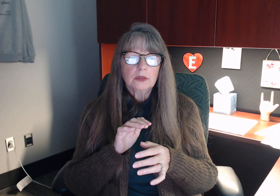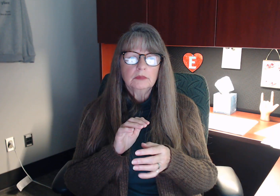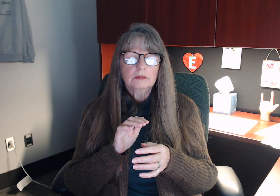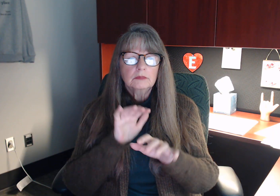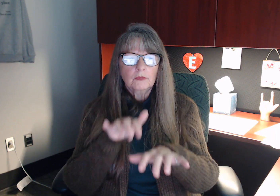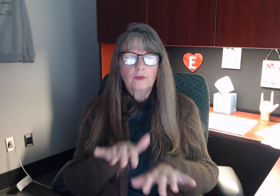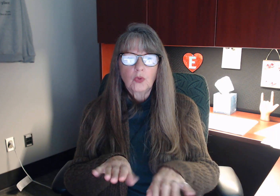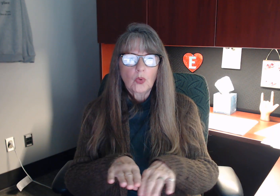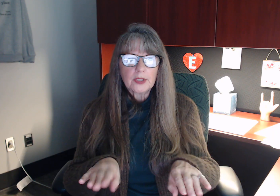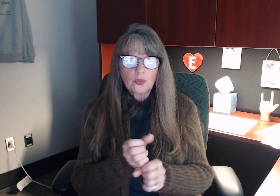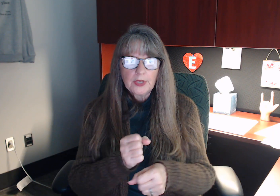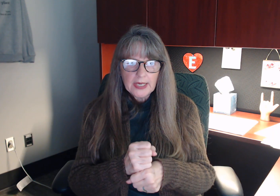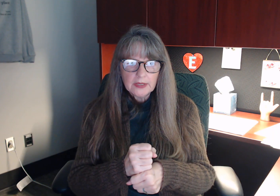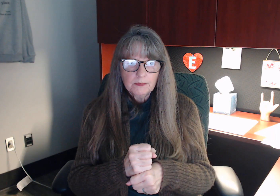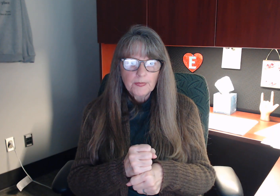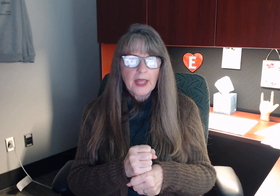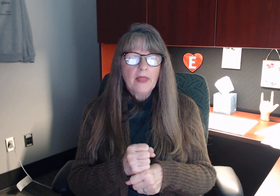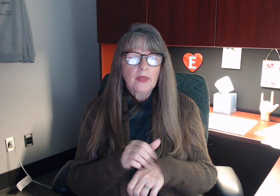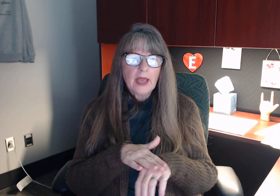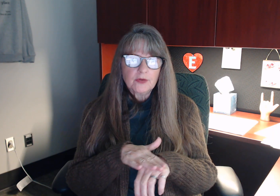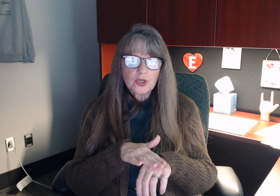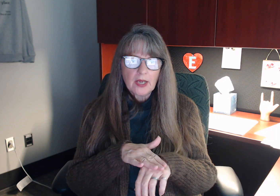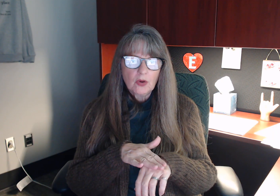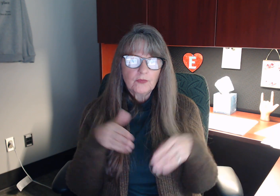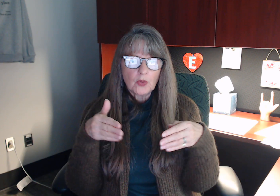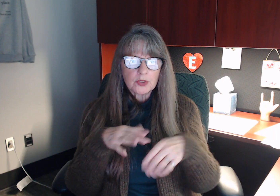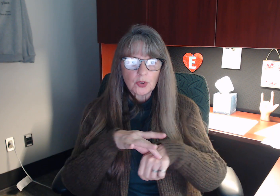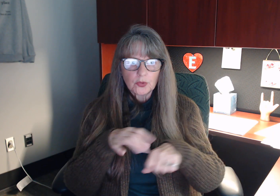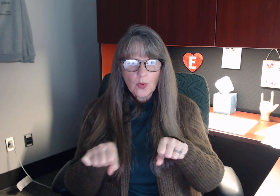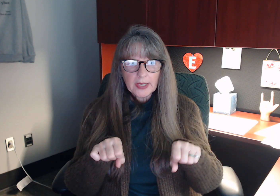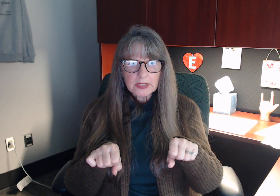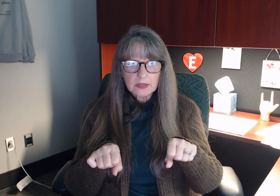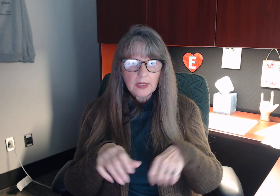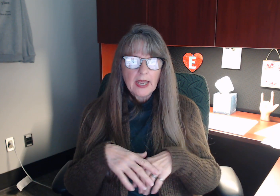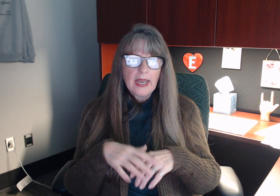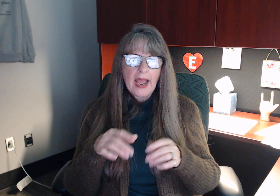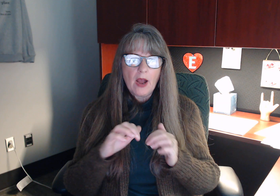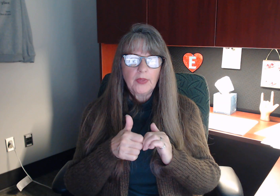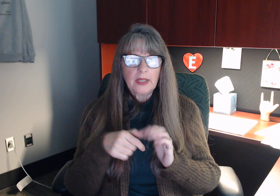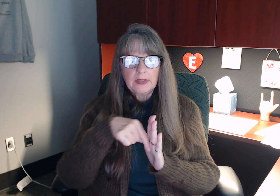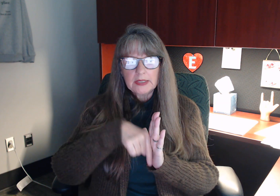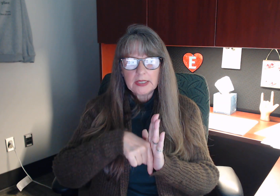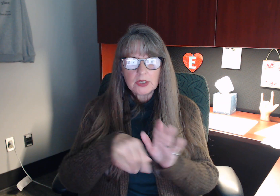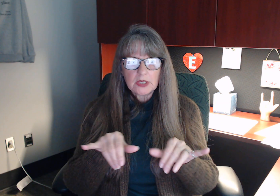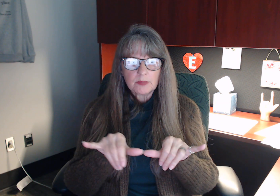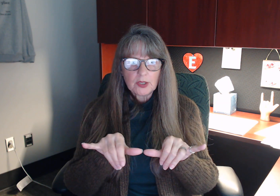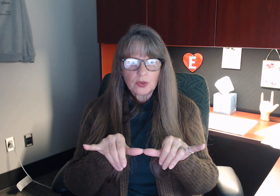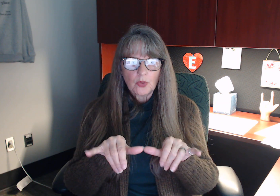ocean floor is created. And then they have shallow focus earthquakes, and how the intensity is measured